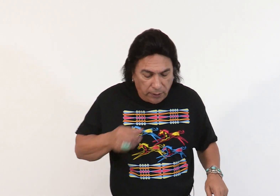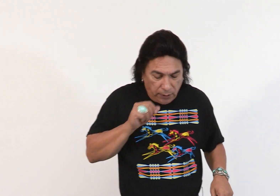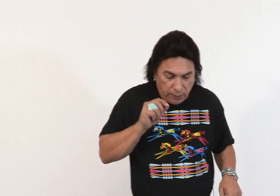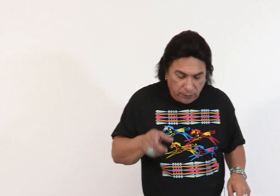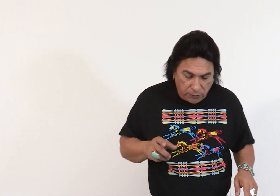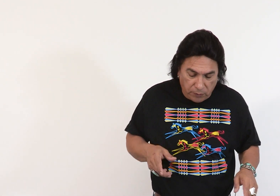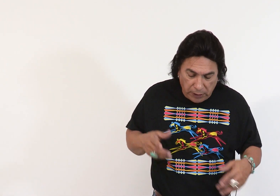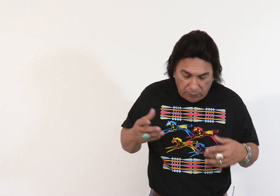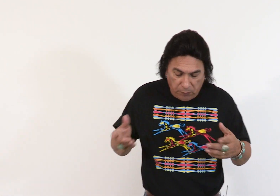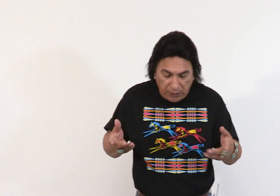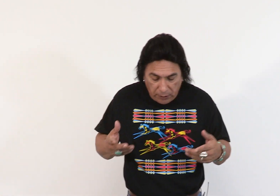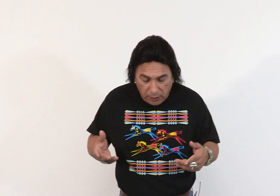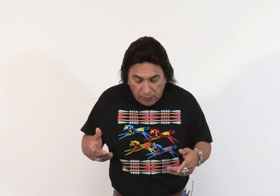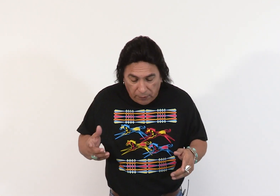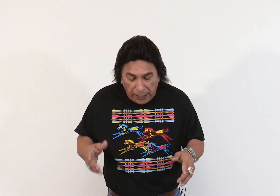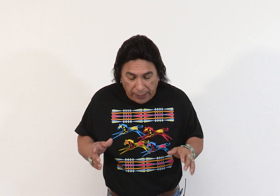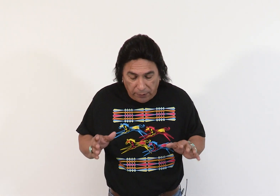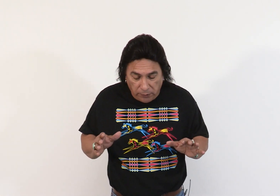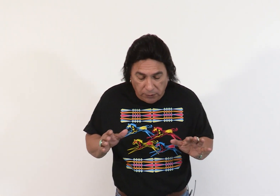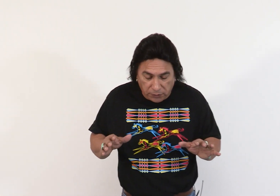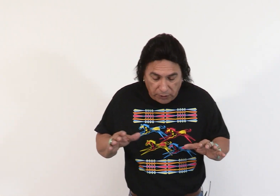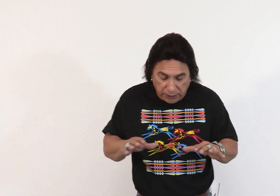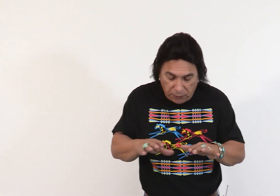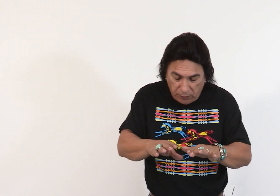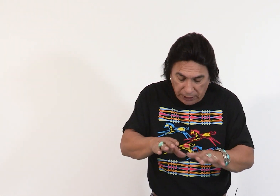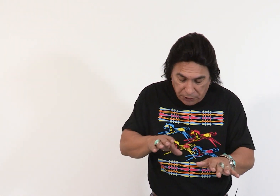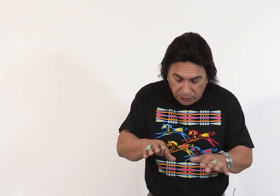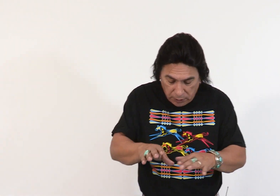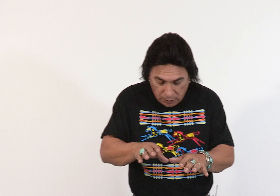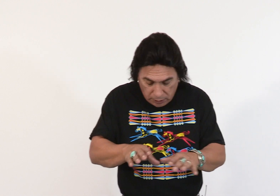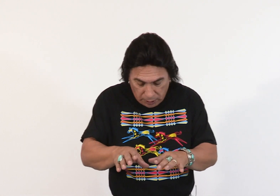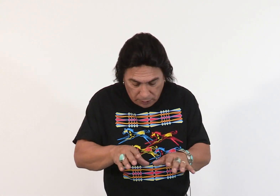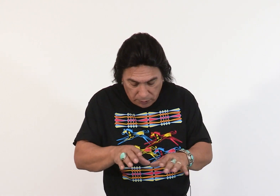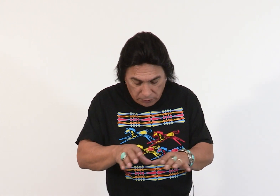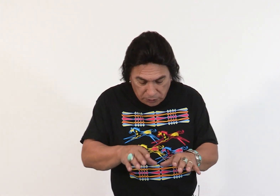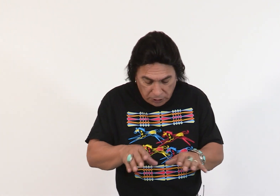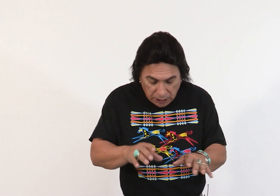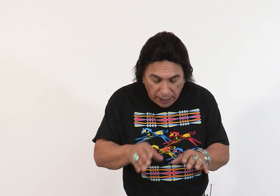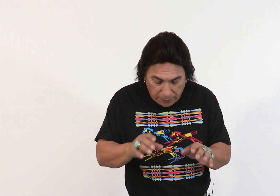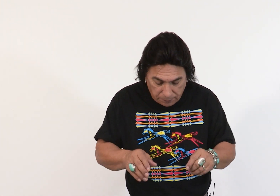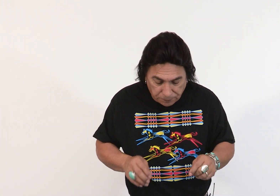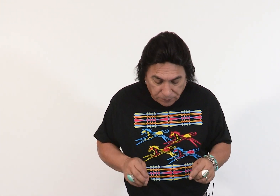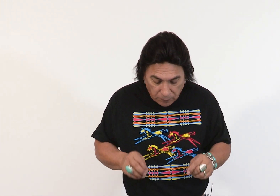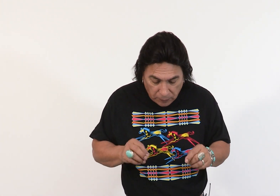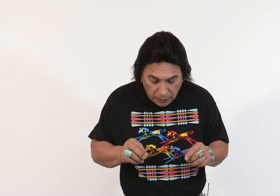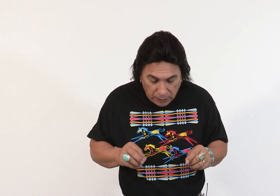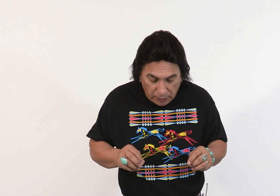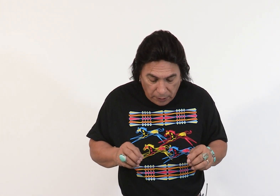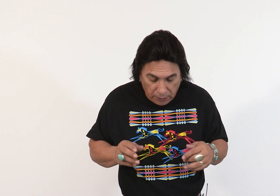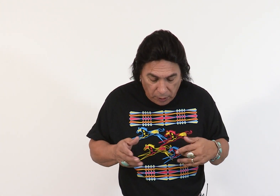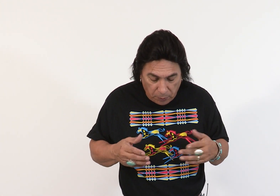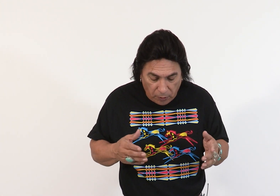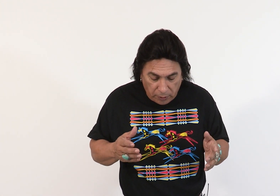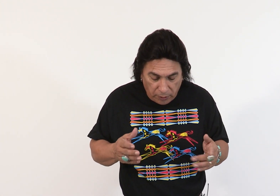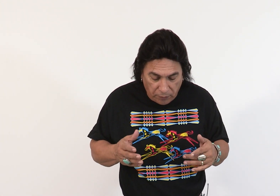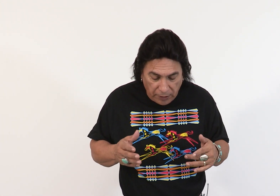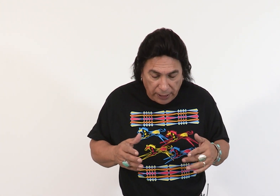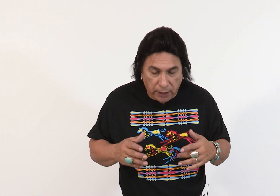And so that would be that. So that's in relation to time. The other part of that